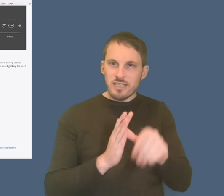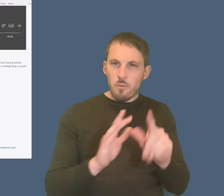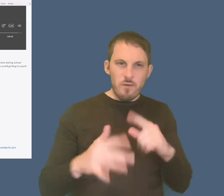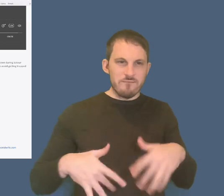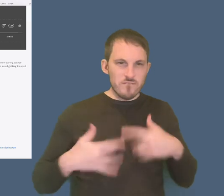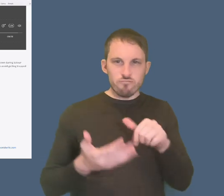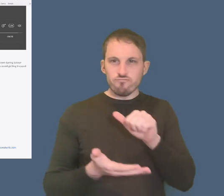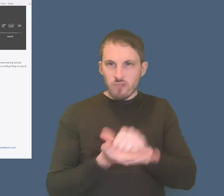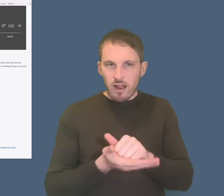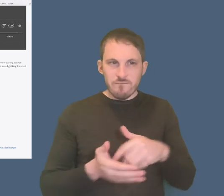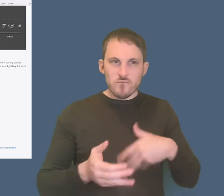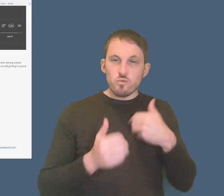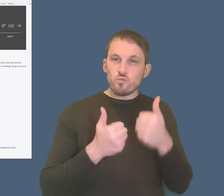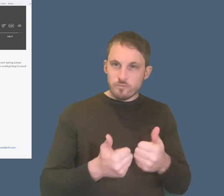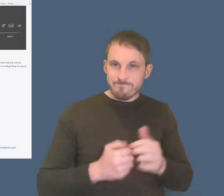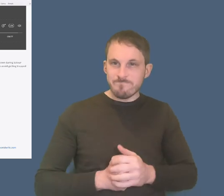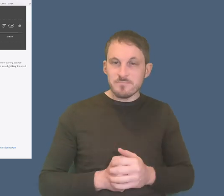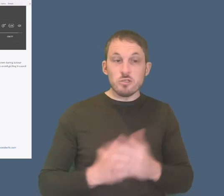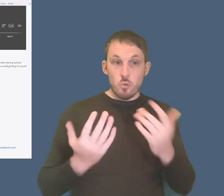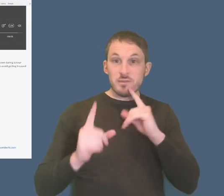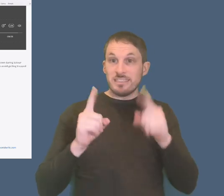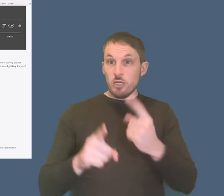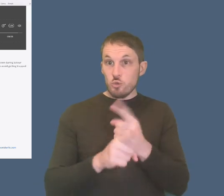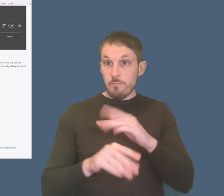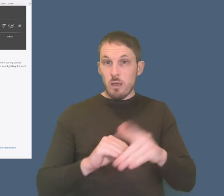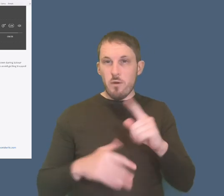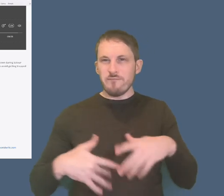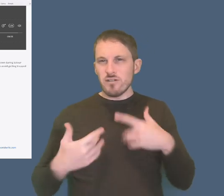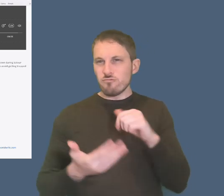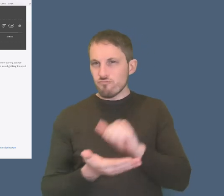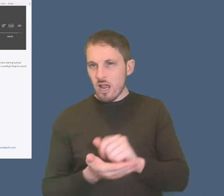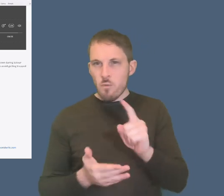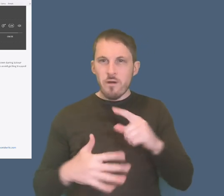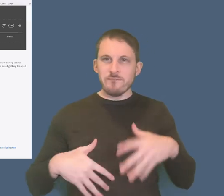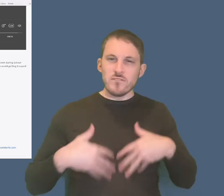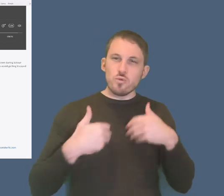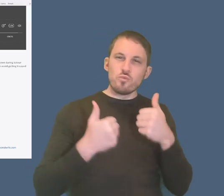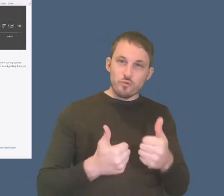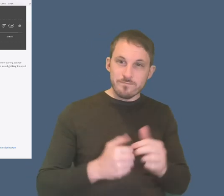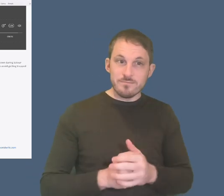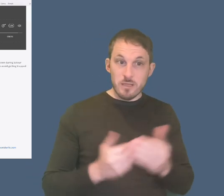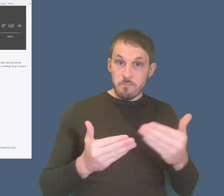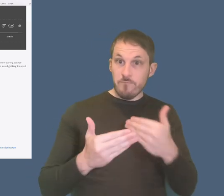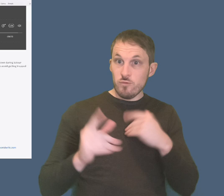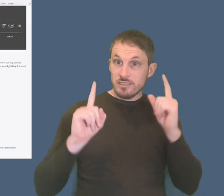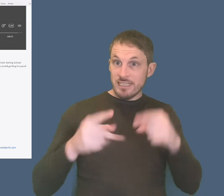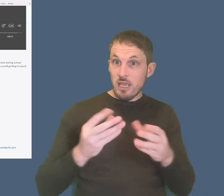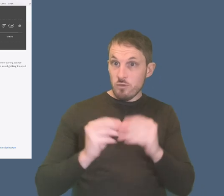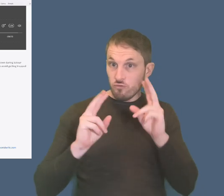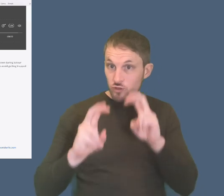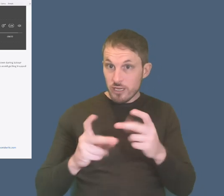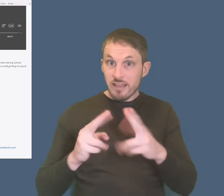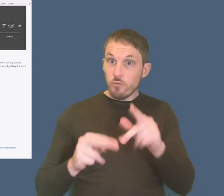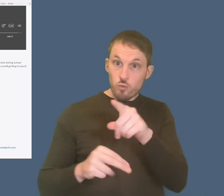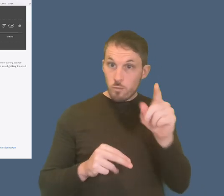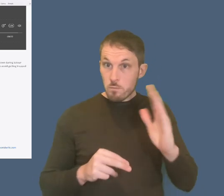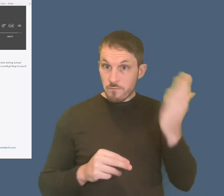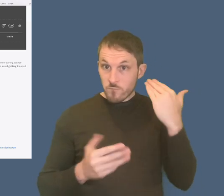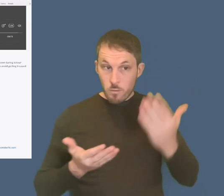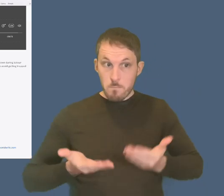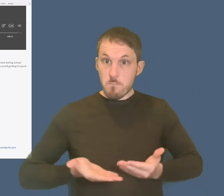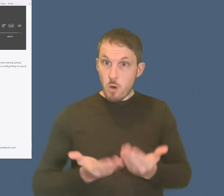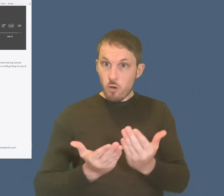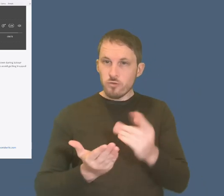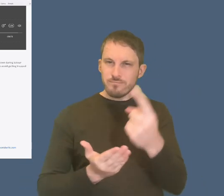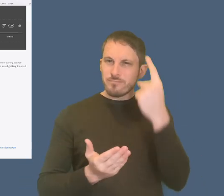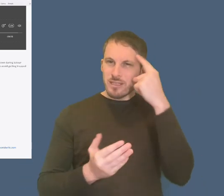good. So let's start with what feels right and good. Before we even start with the research, if you've given birth before, think back to